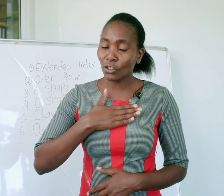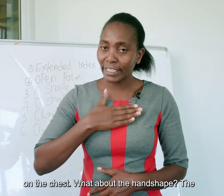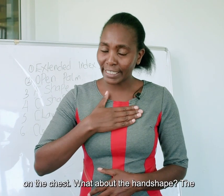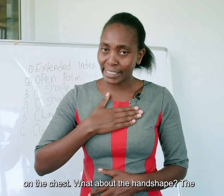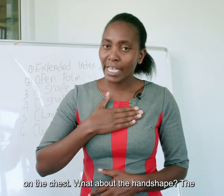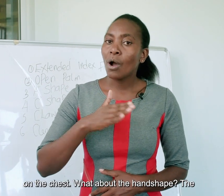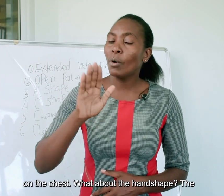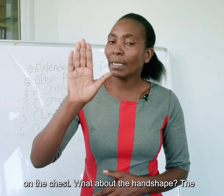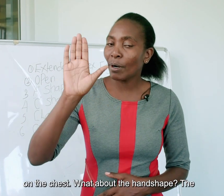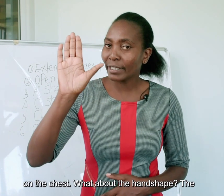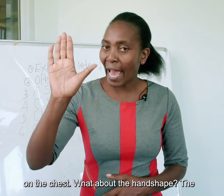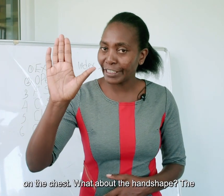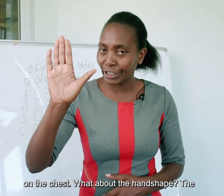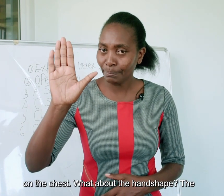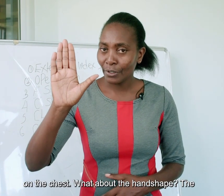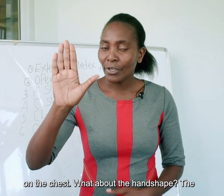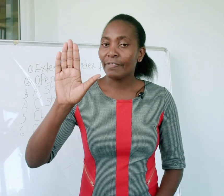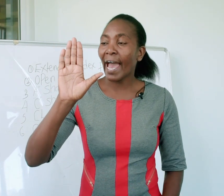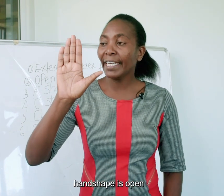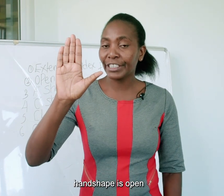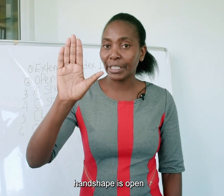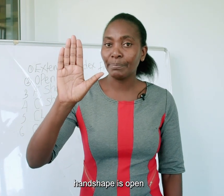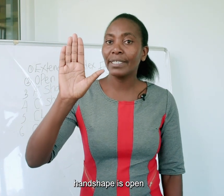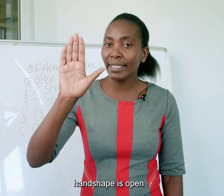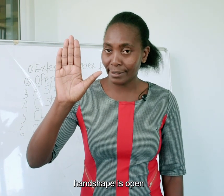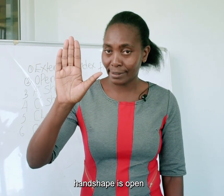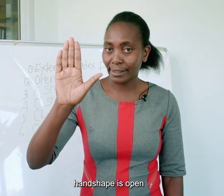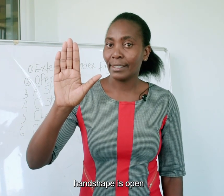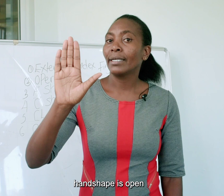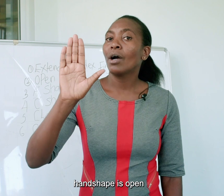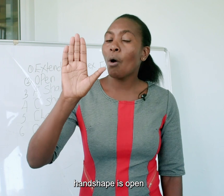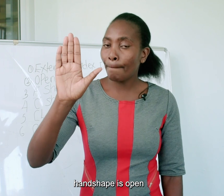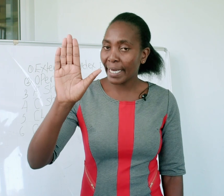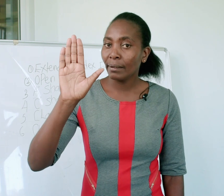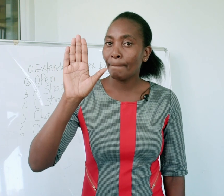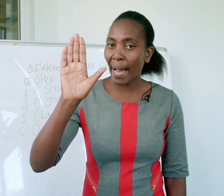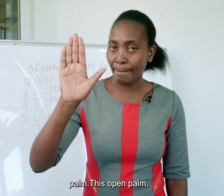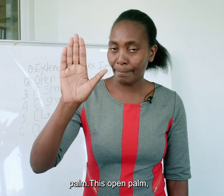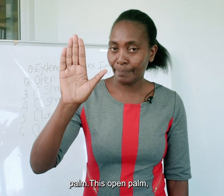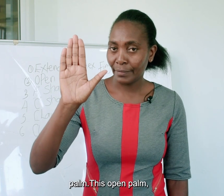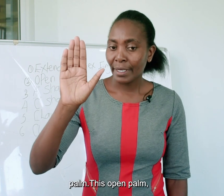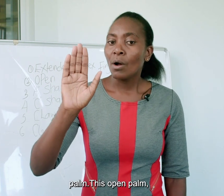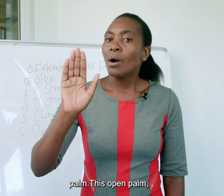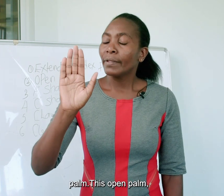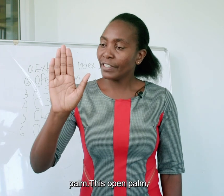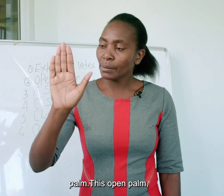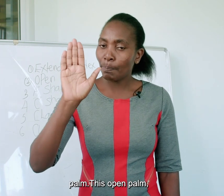the chest. What about the handshake? The handshake is open palm. This